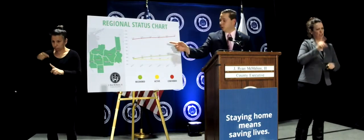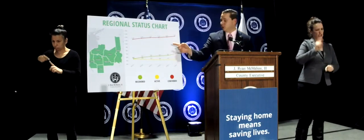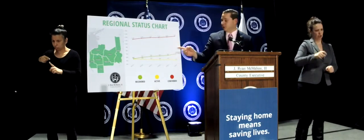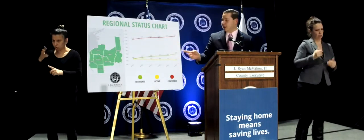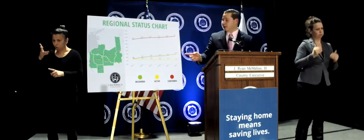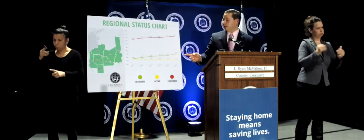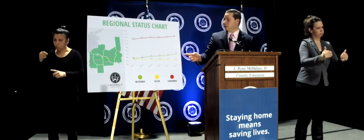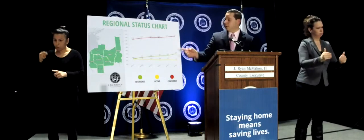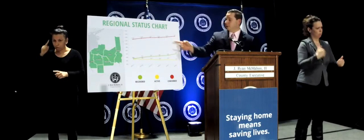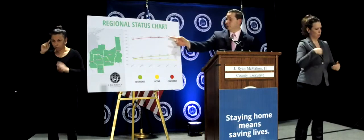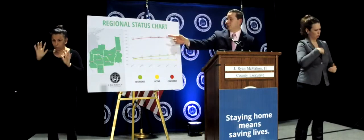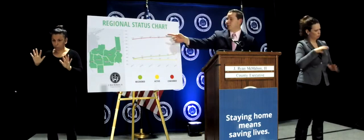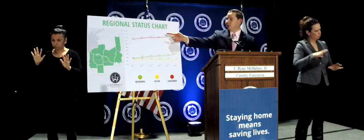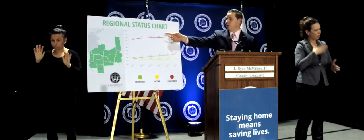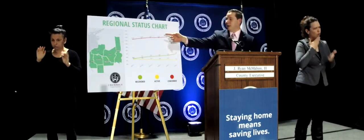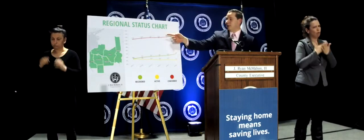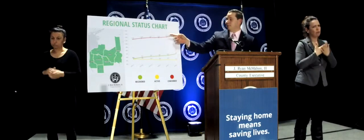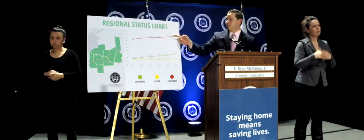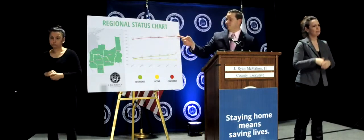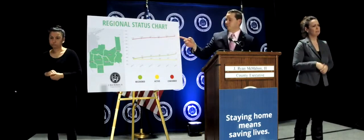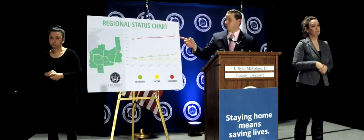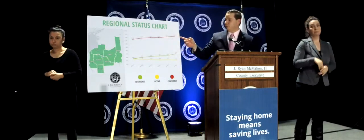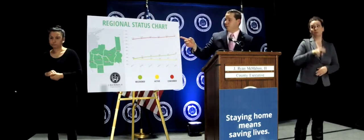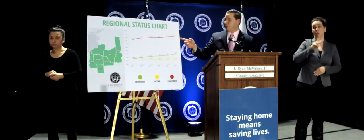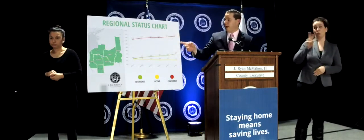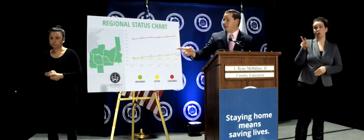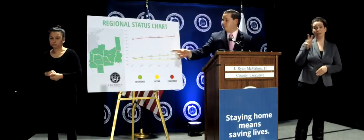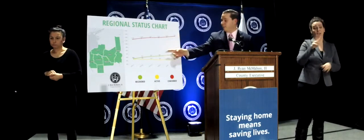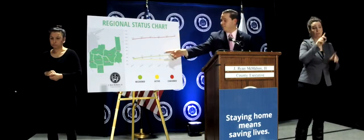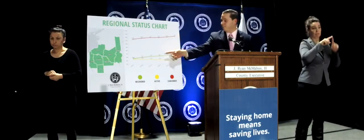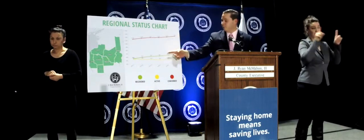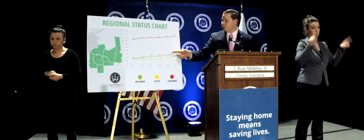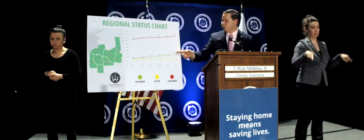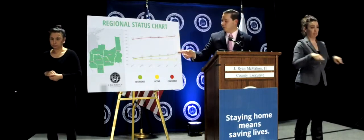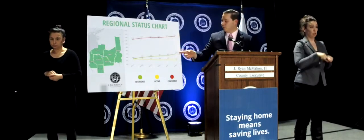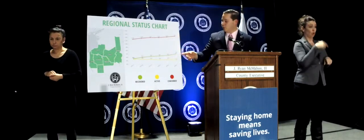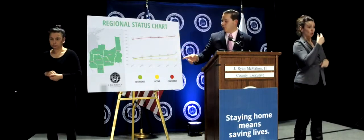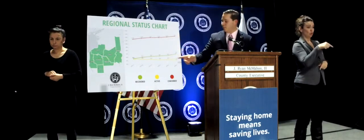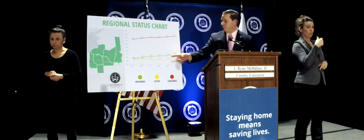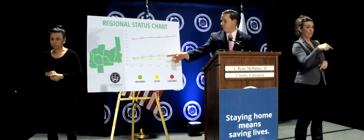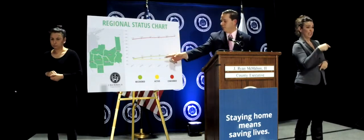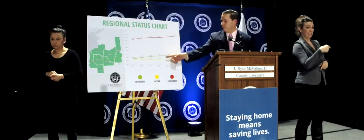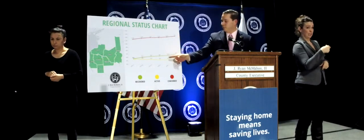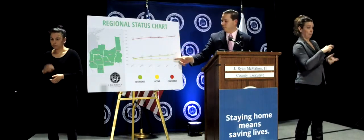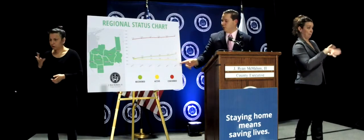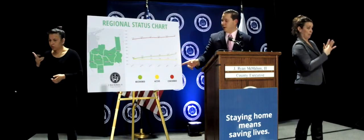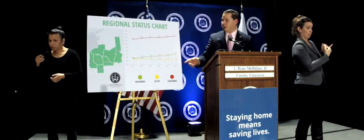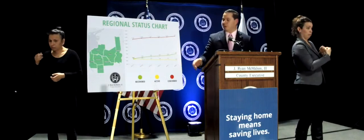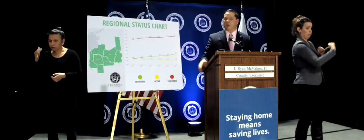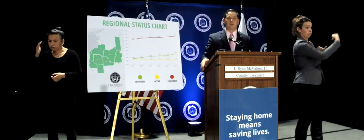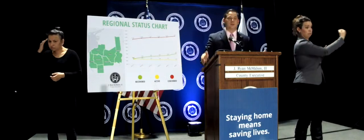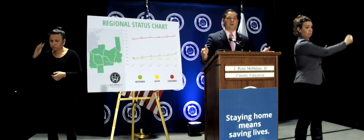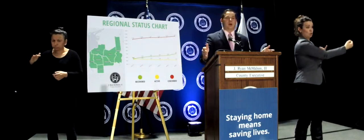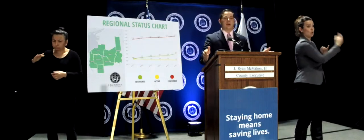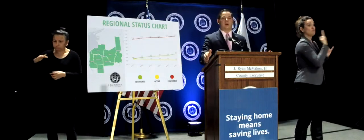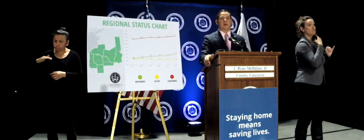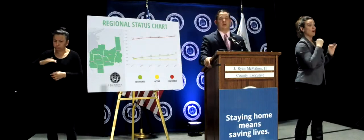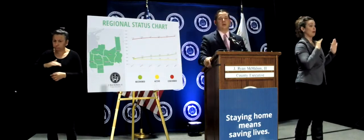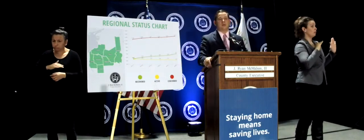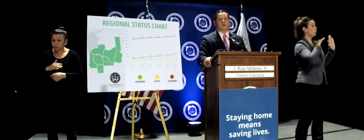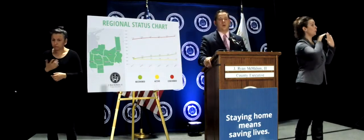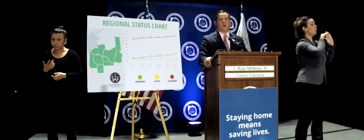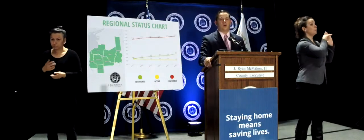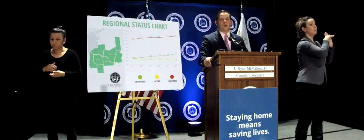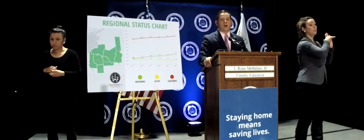looking at the regional data. So look at the regional data. Pretty flat, going up, going down, similar to our